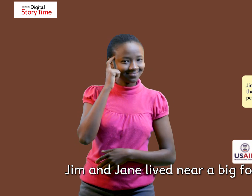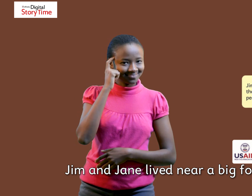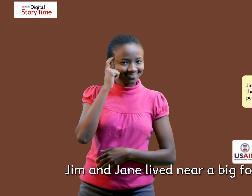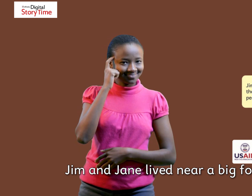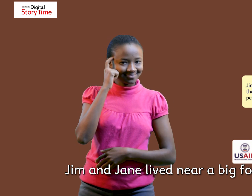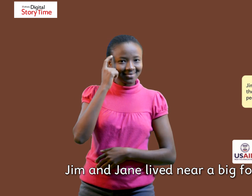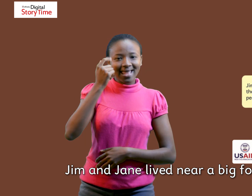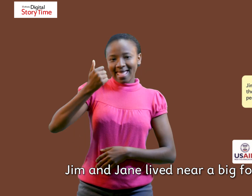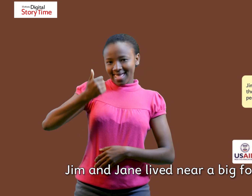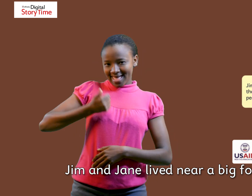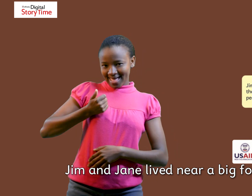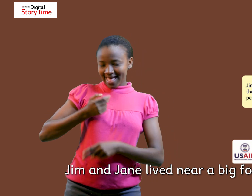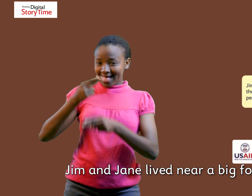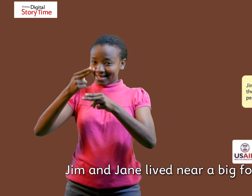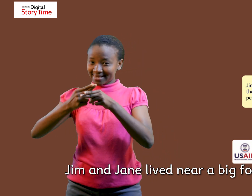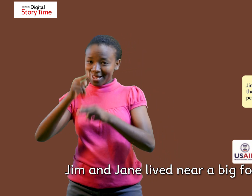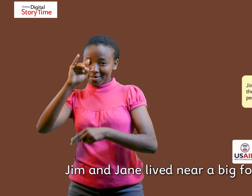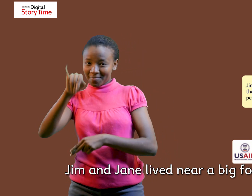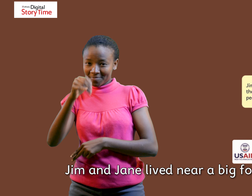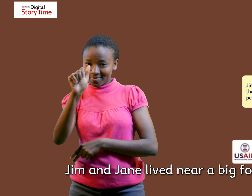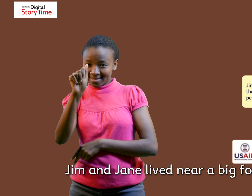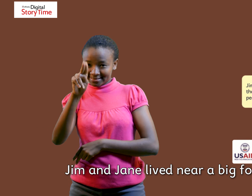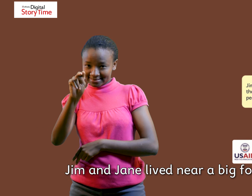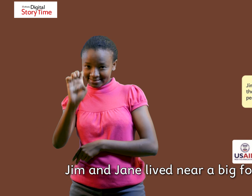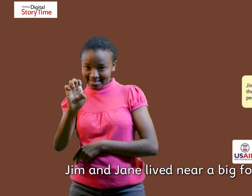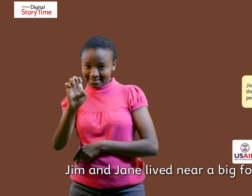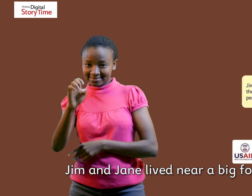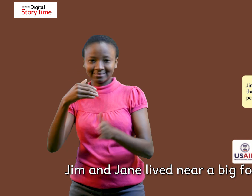Jim and Jen lived near a big forest.